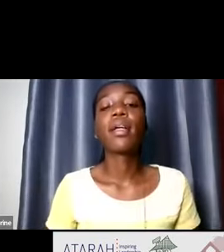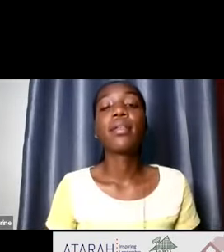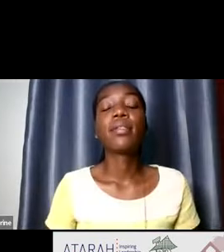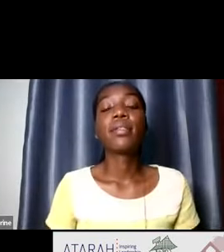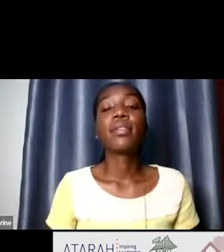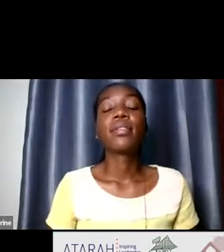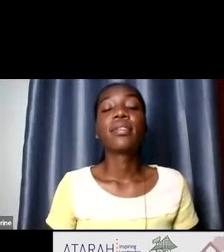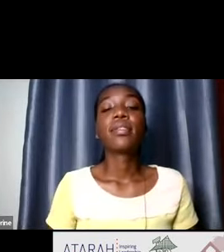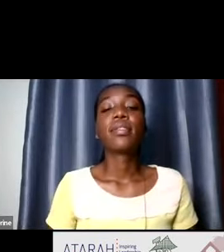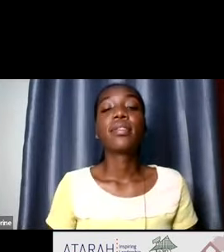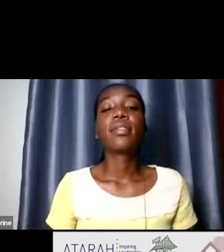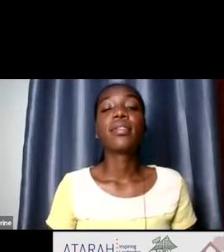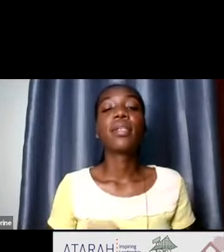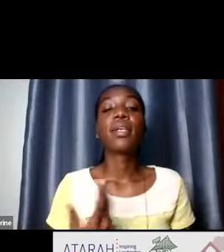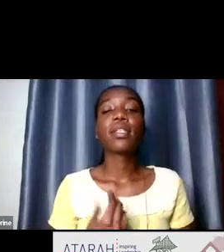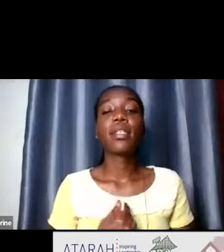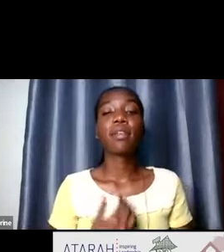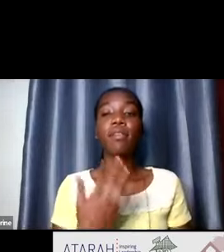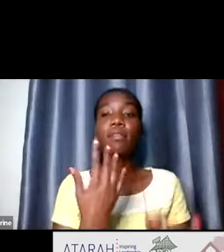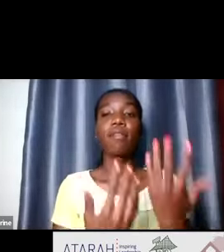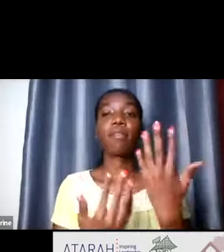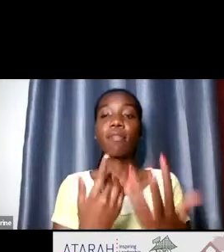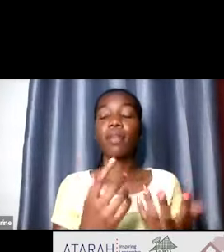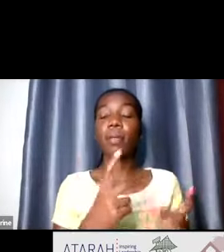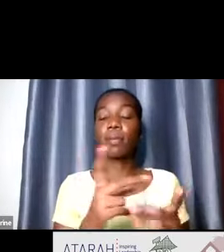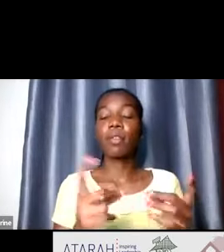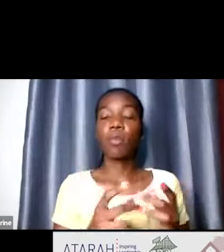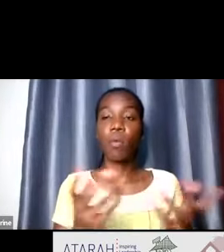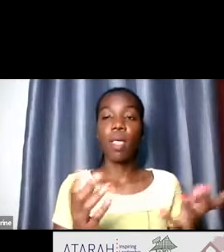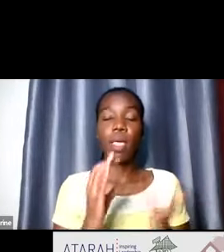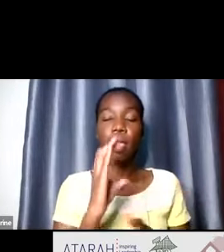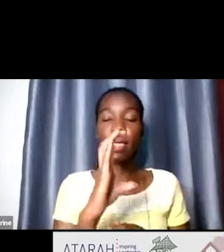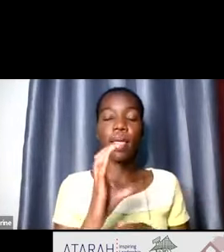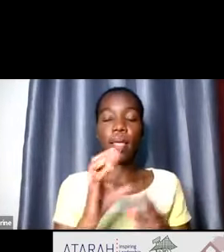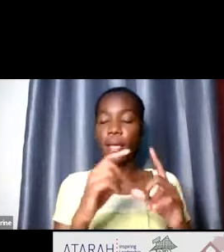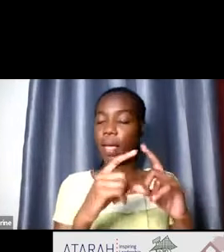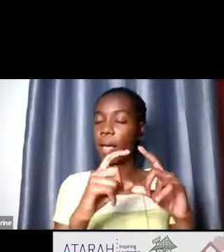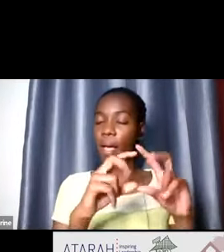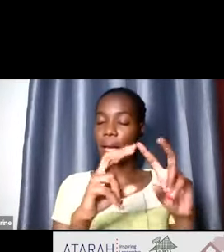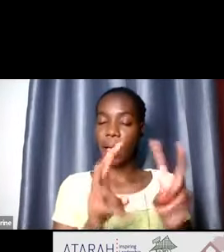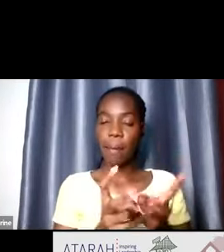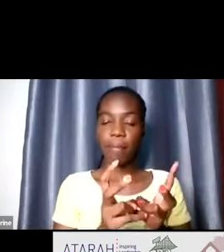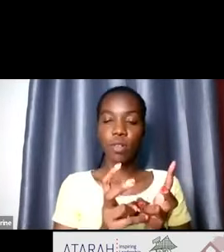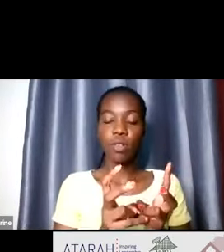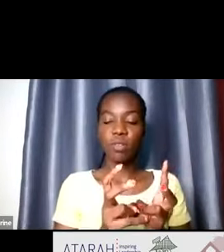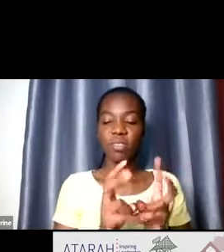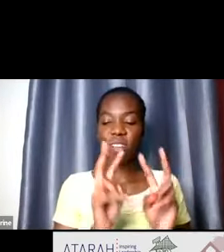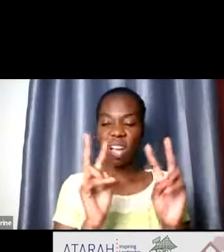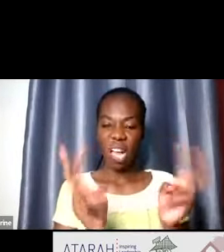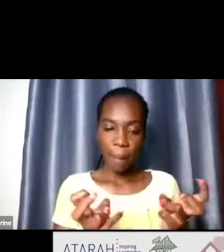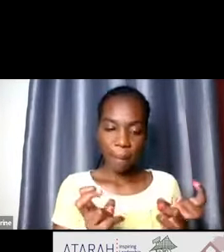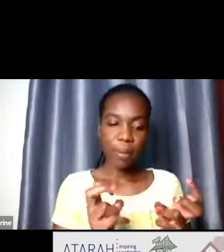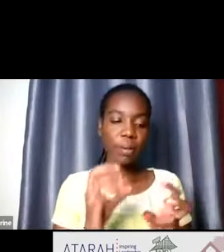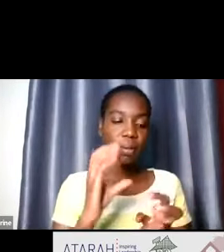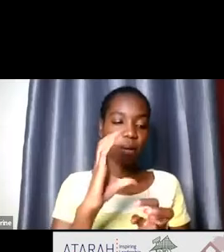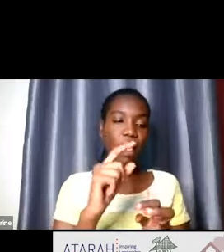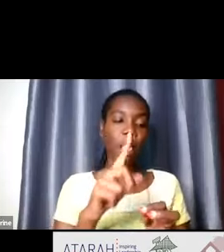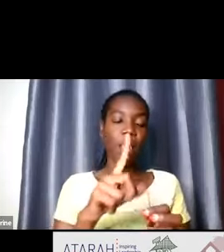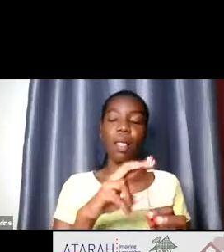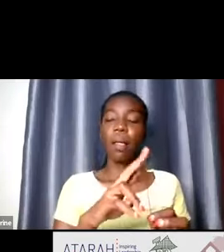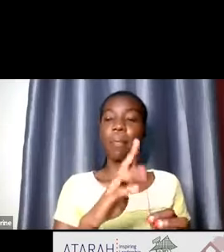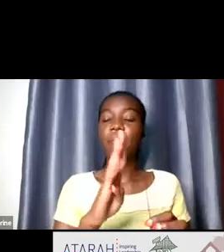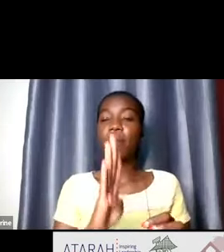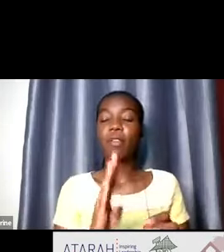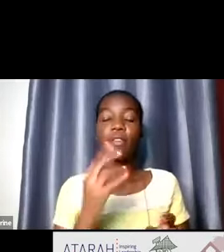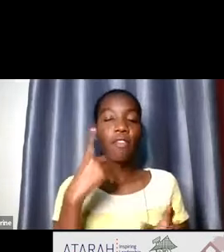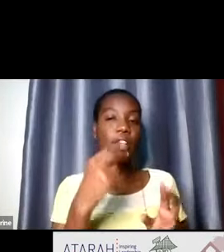we have a fireside chat happening tomorrow at the Capital Club. This is open for all HR professionals, and it